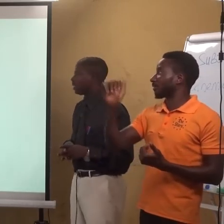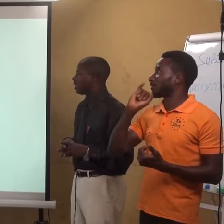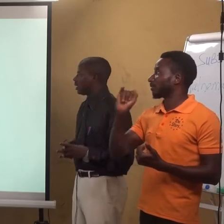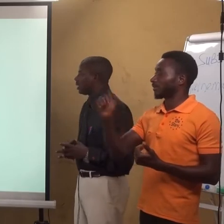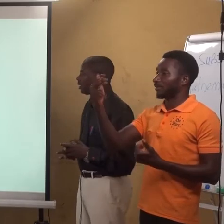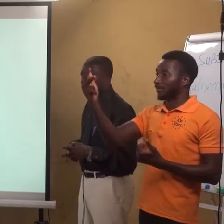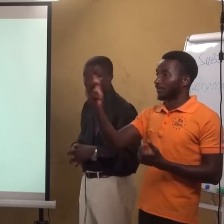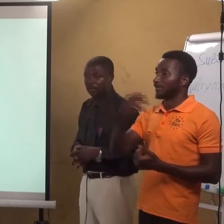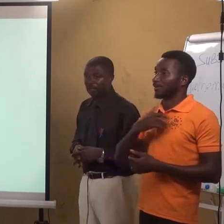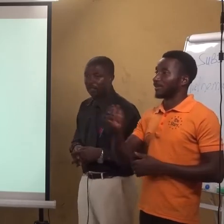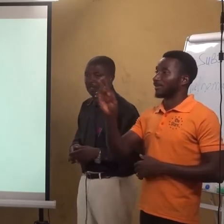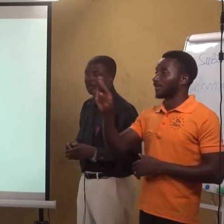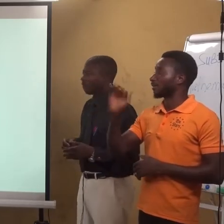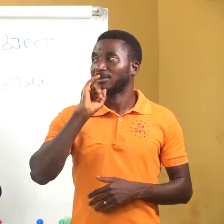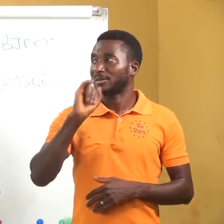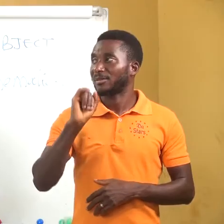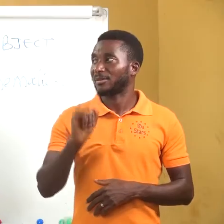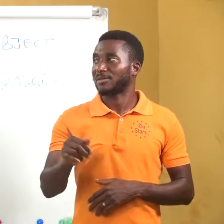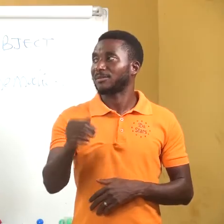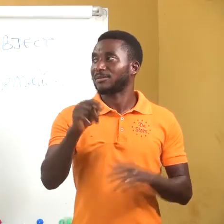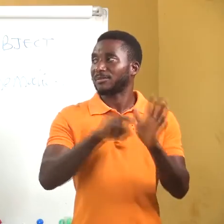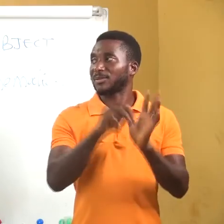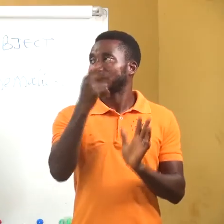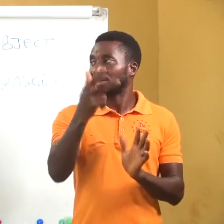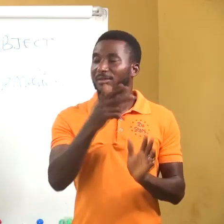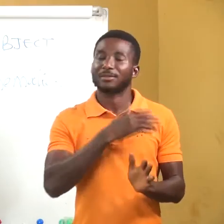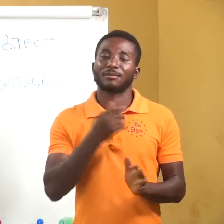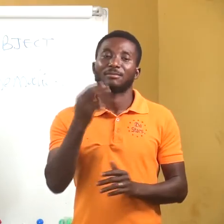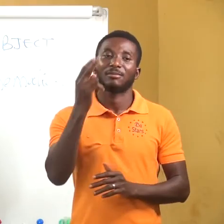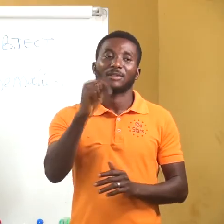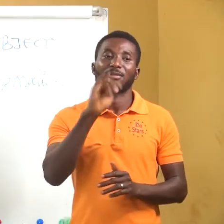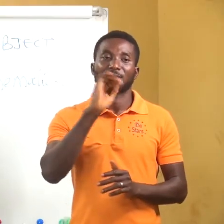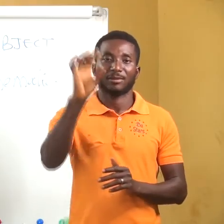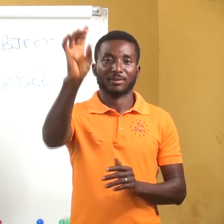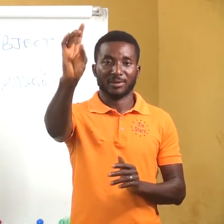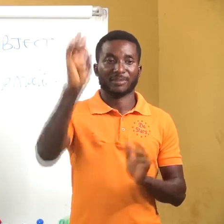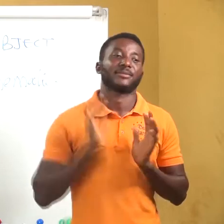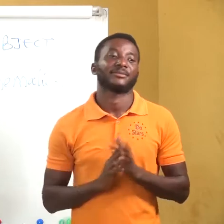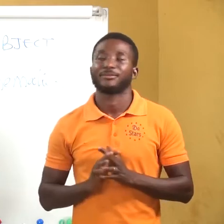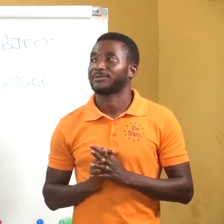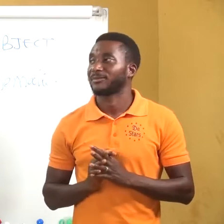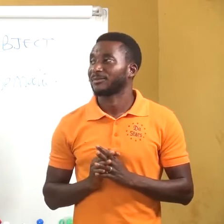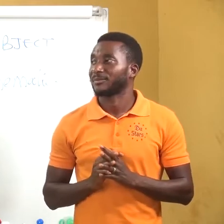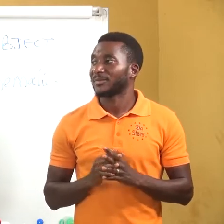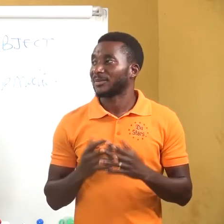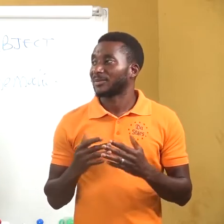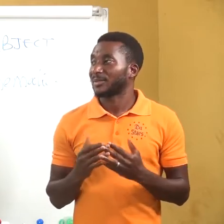variables, A is 3, common ratio as we have determined is minus 3, and our nth term is